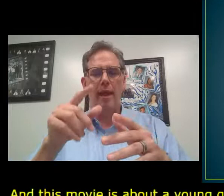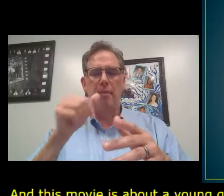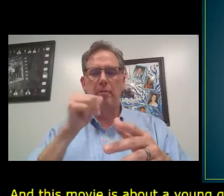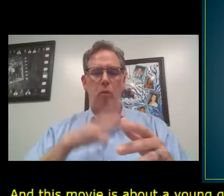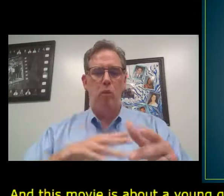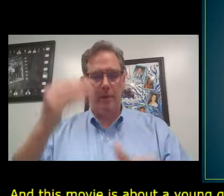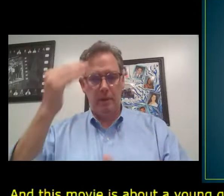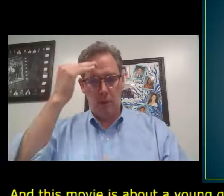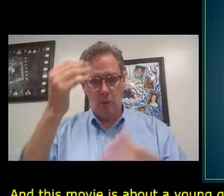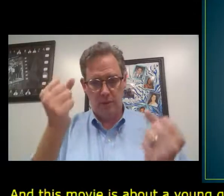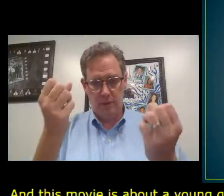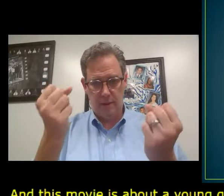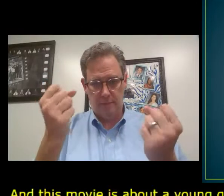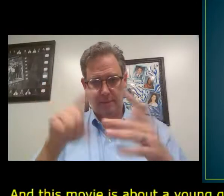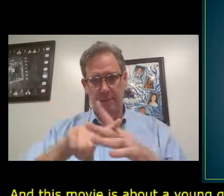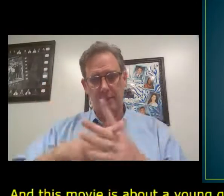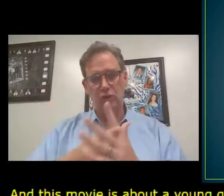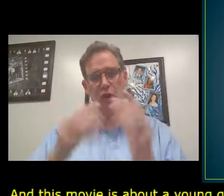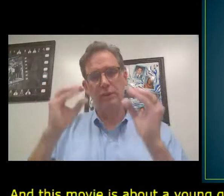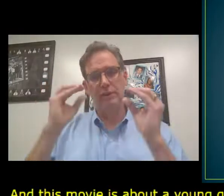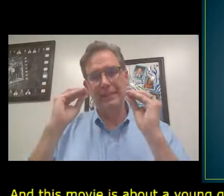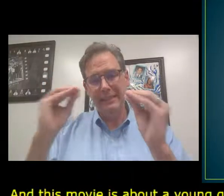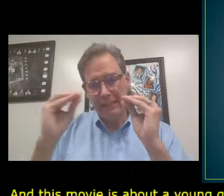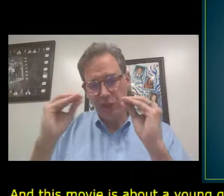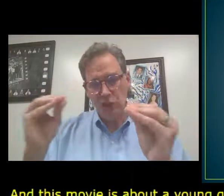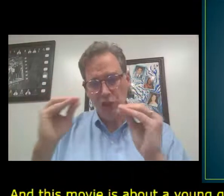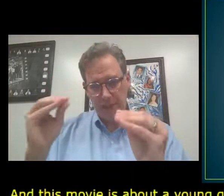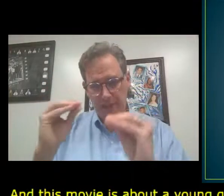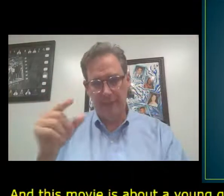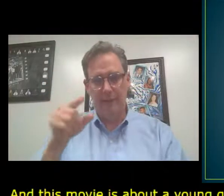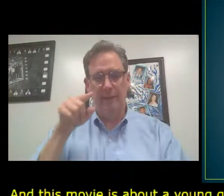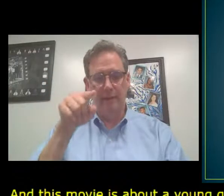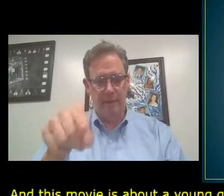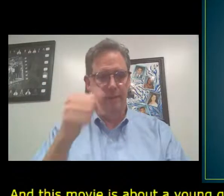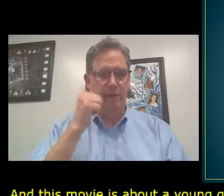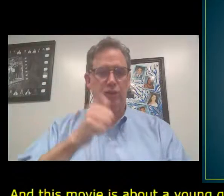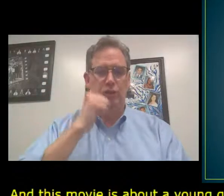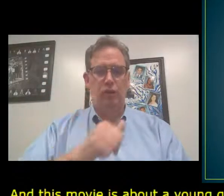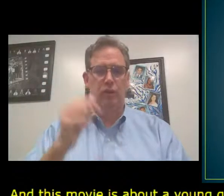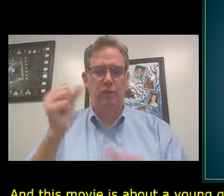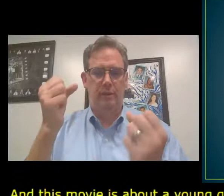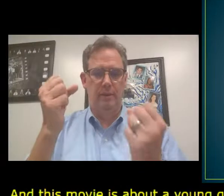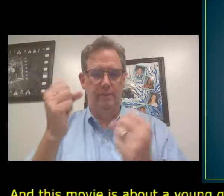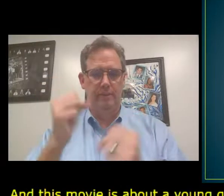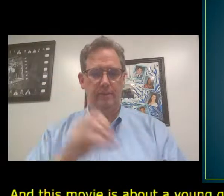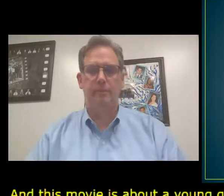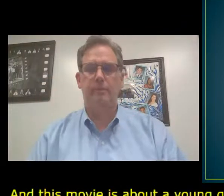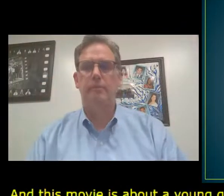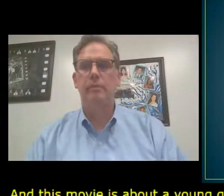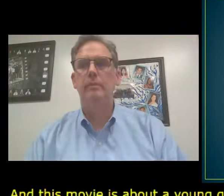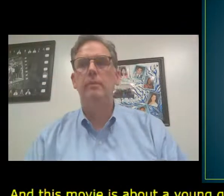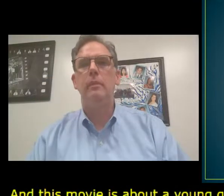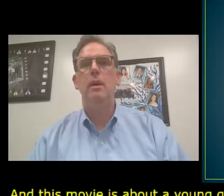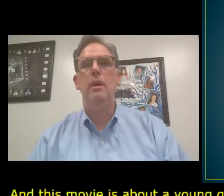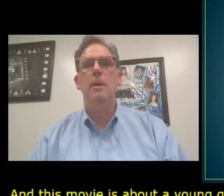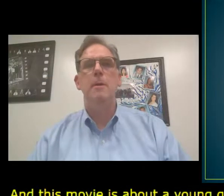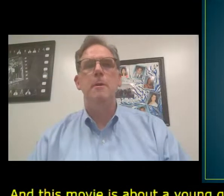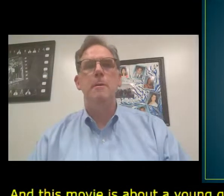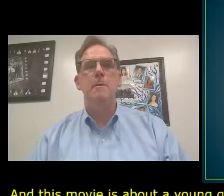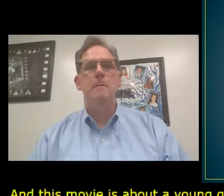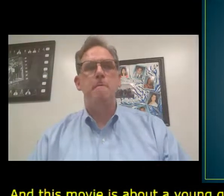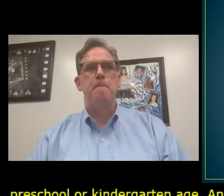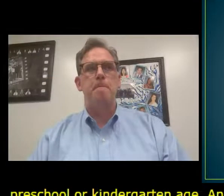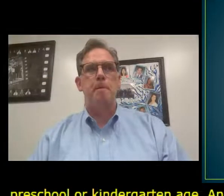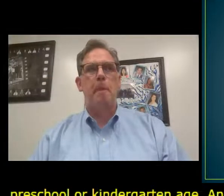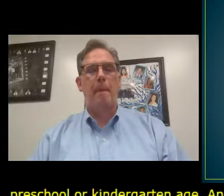And her family hires a nanny, a woman who happens to know sign language, and starts to teach the